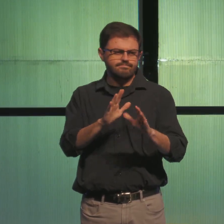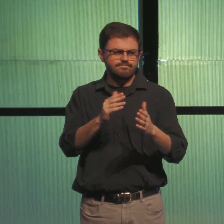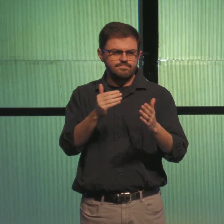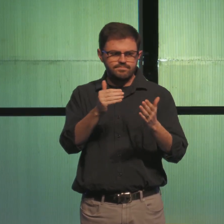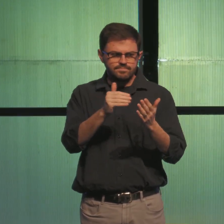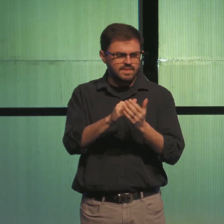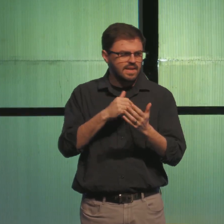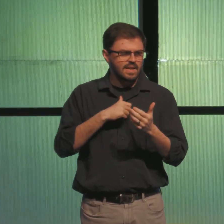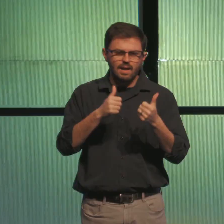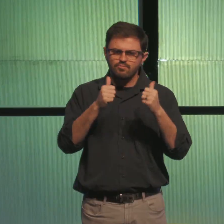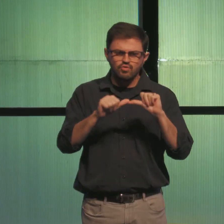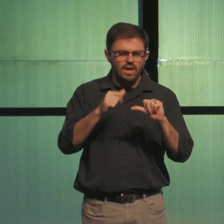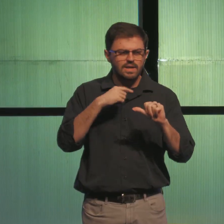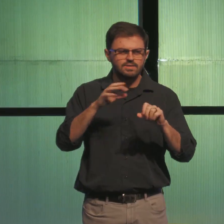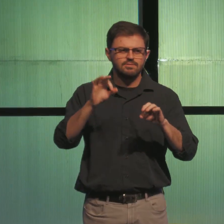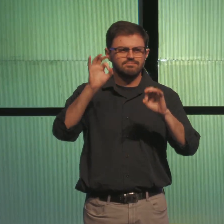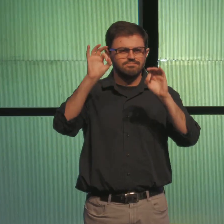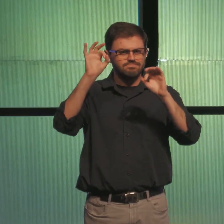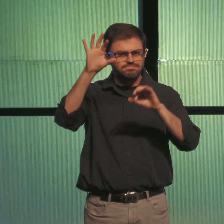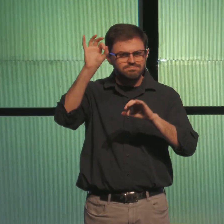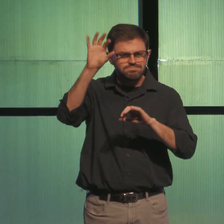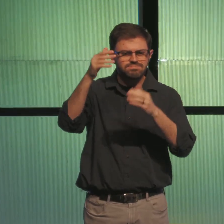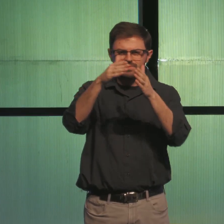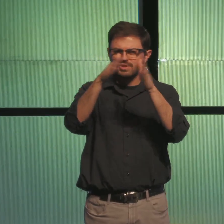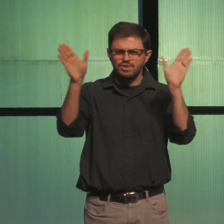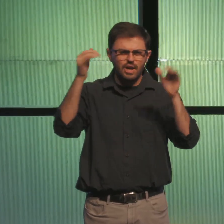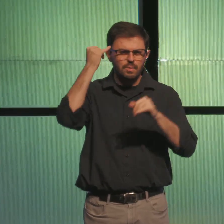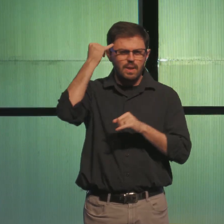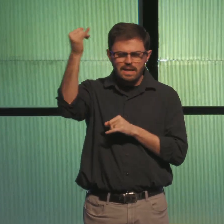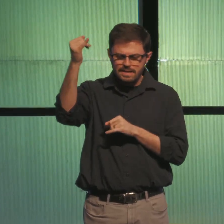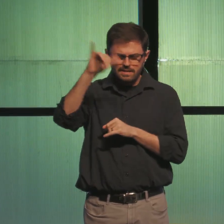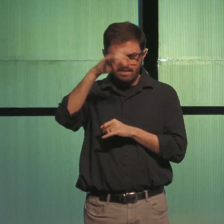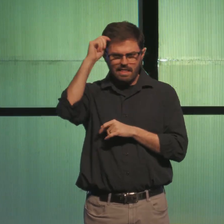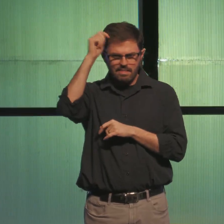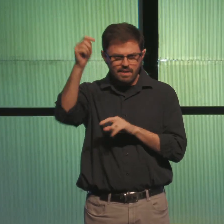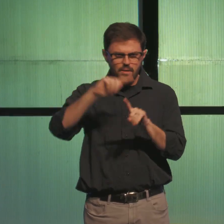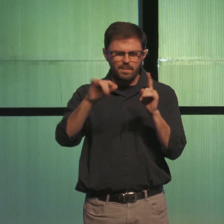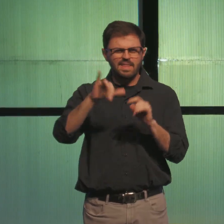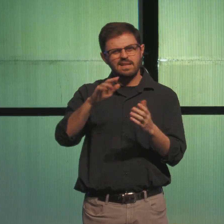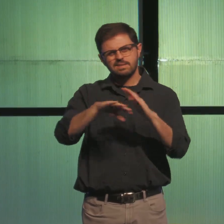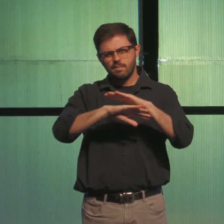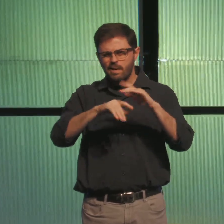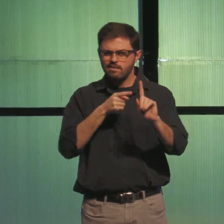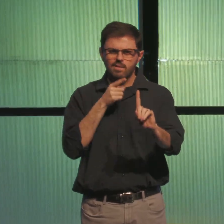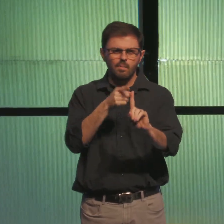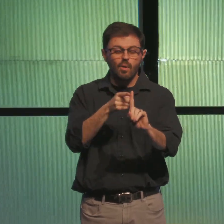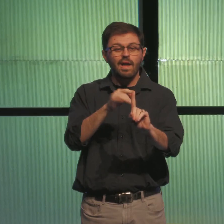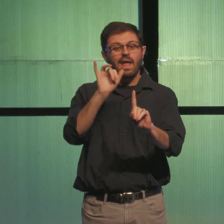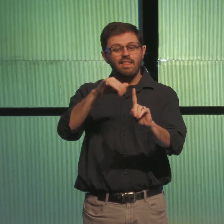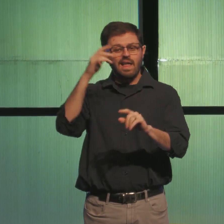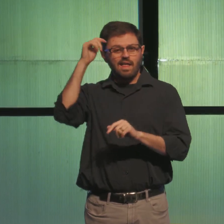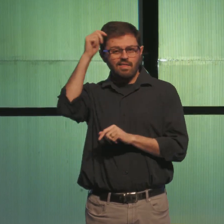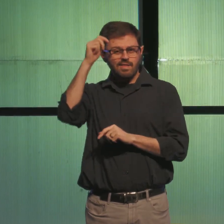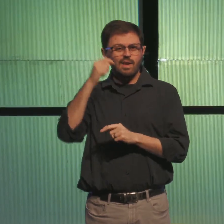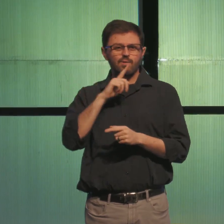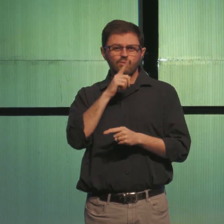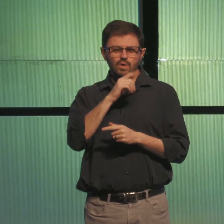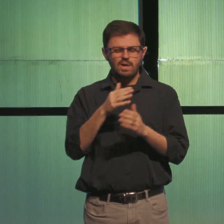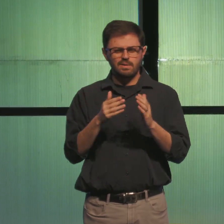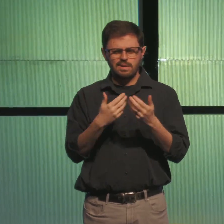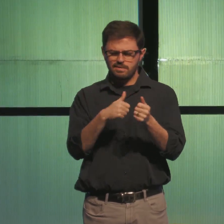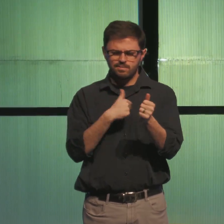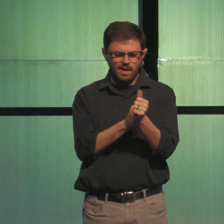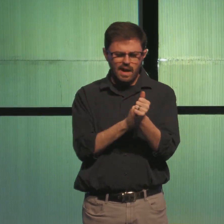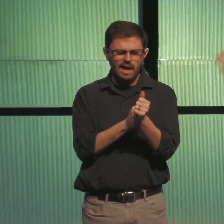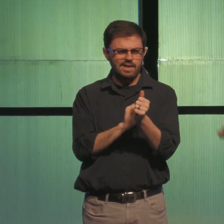this 50,000 foot view of the theory, but that's the idea. And that theory governs the way in which we experience the